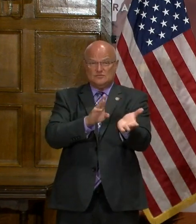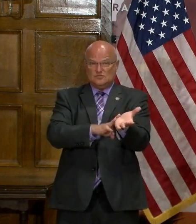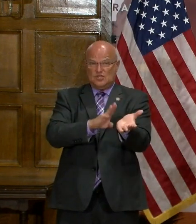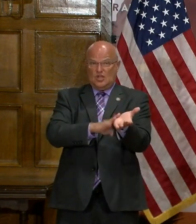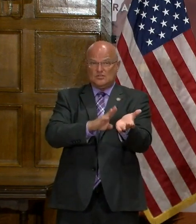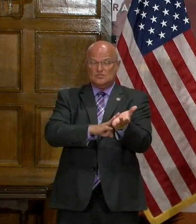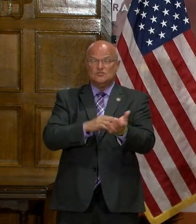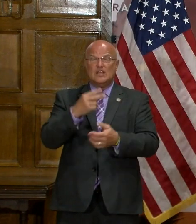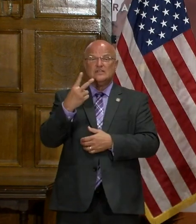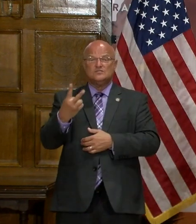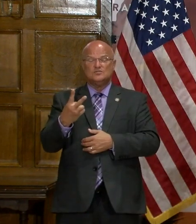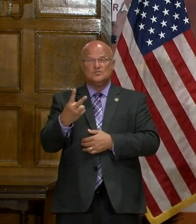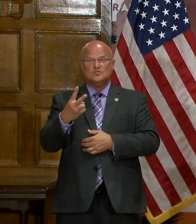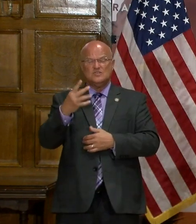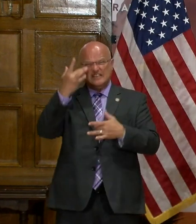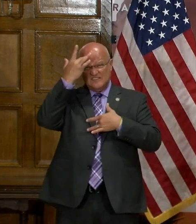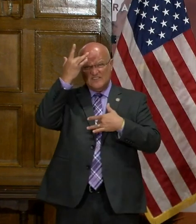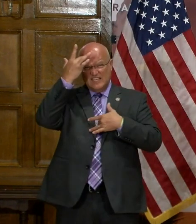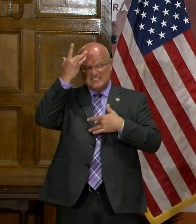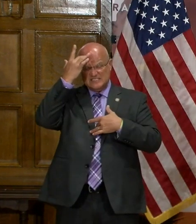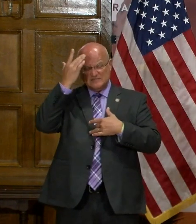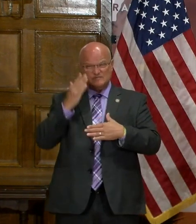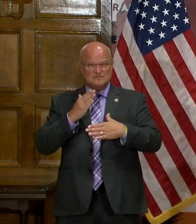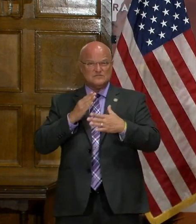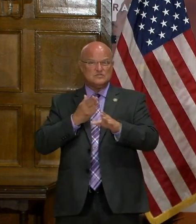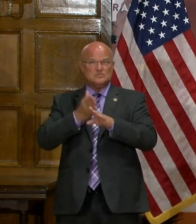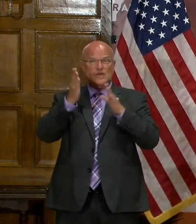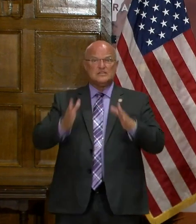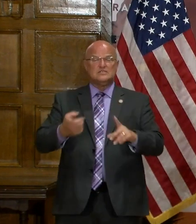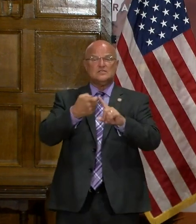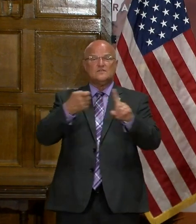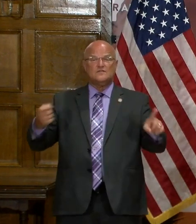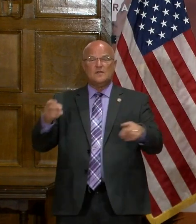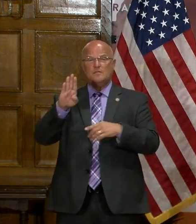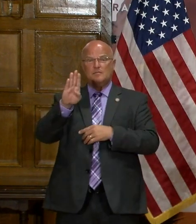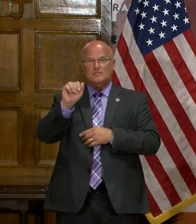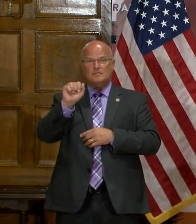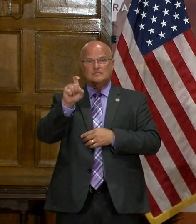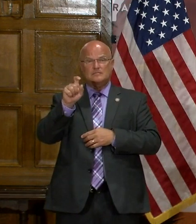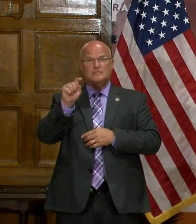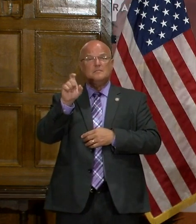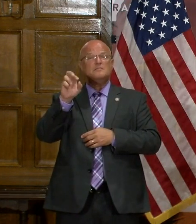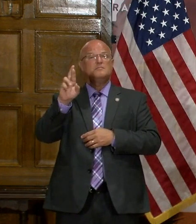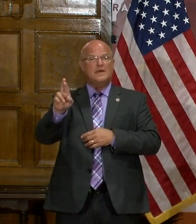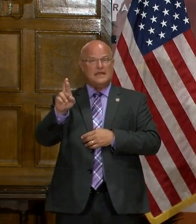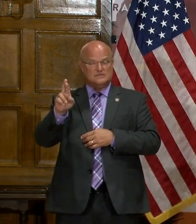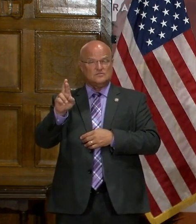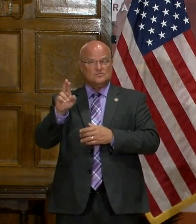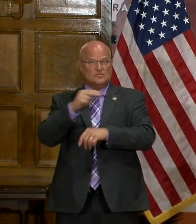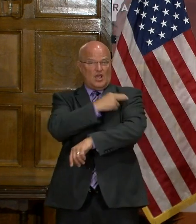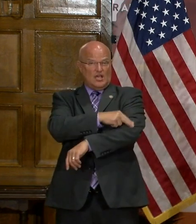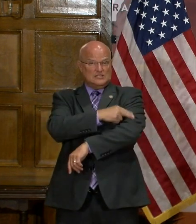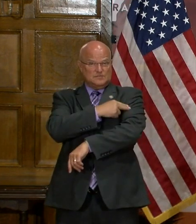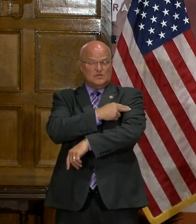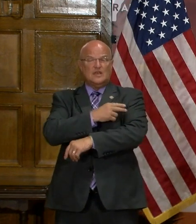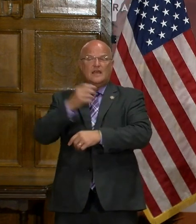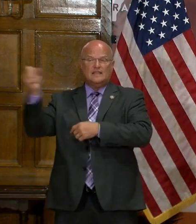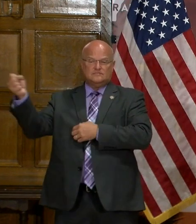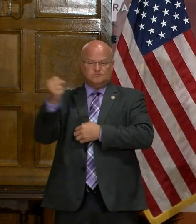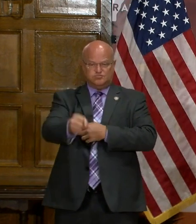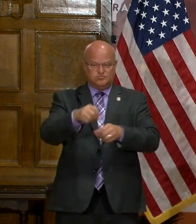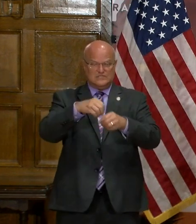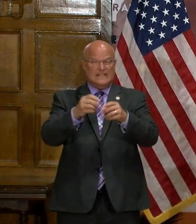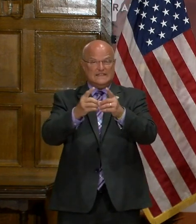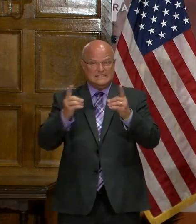2 infection preventionists from the Baxter Regional Medical Center in their Ready for Learning committee, along with parents, teachers, and